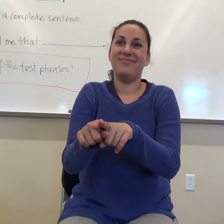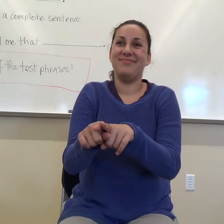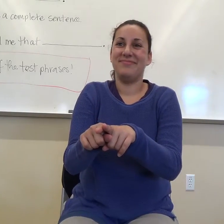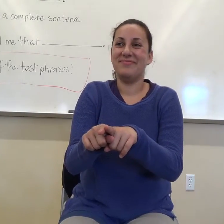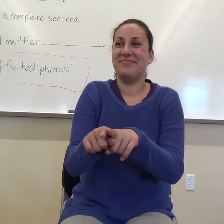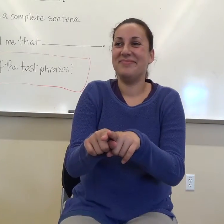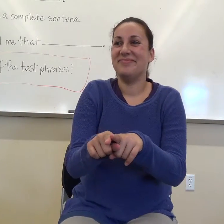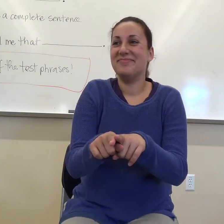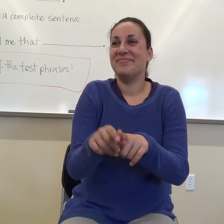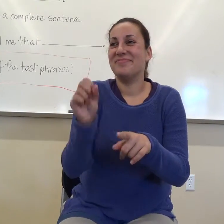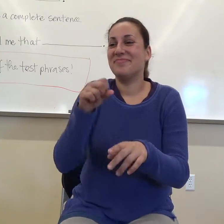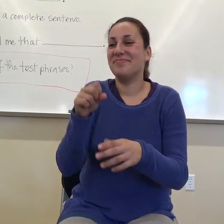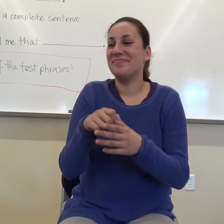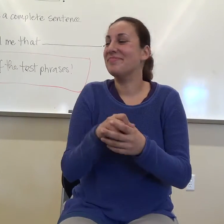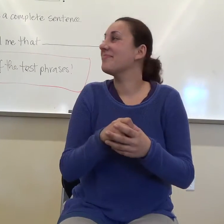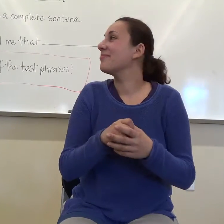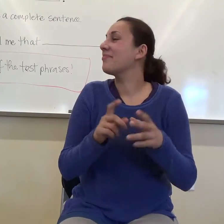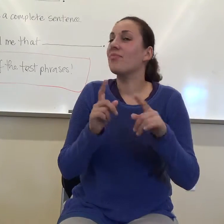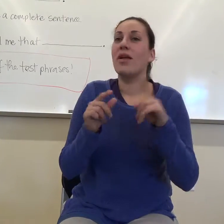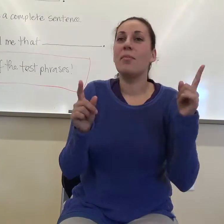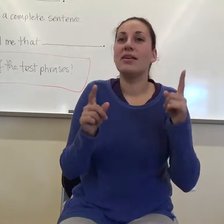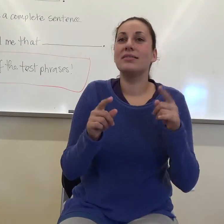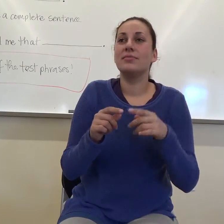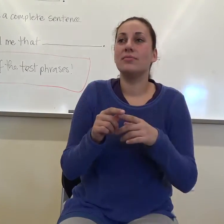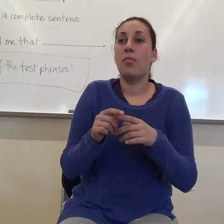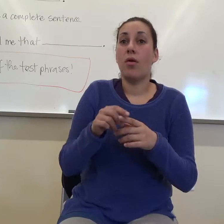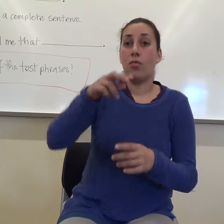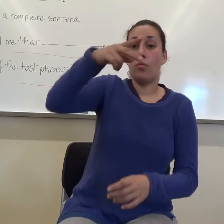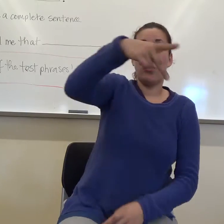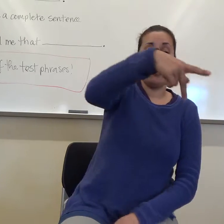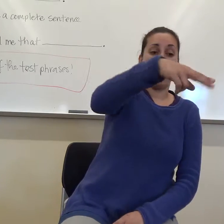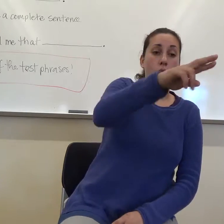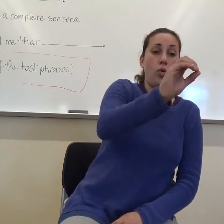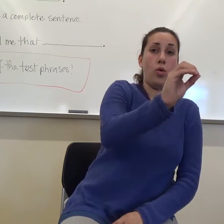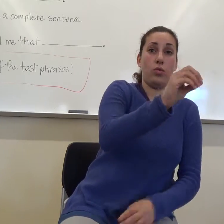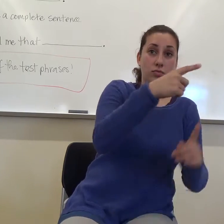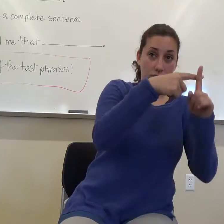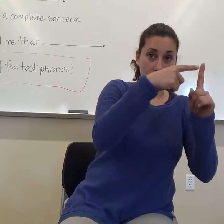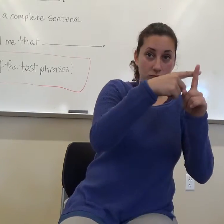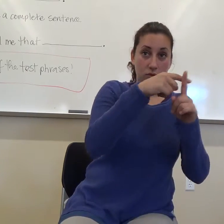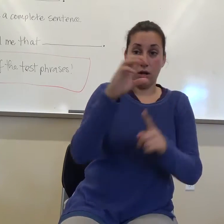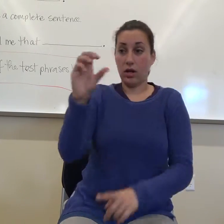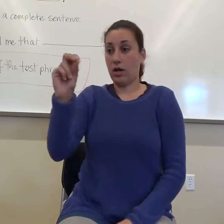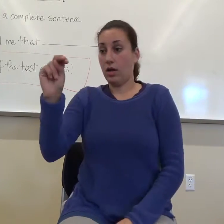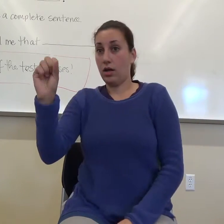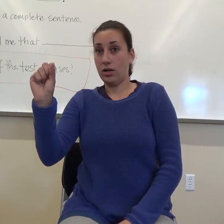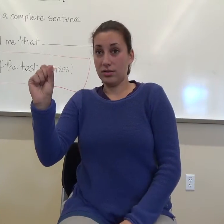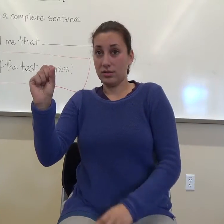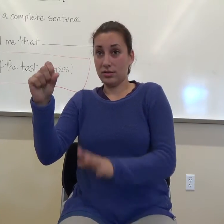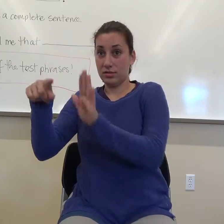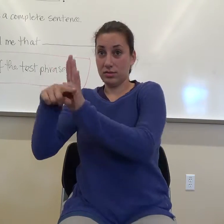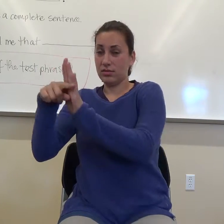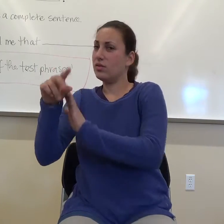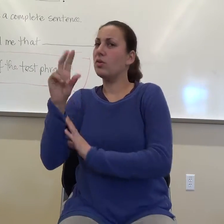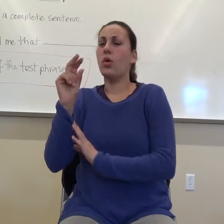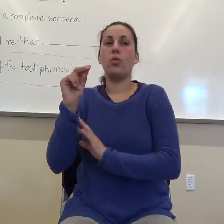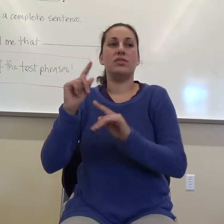okay. Is it the pros and cons? No. Just What is it? It's The cons. just